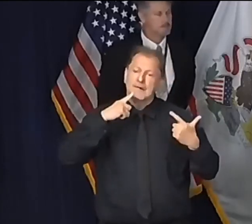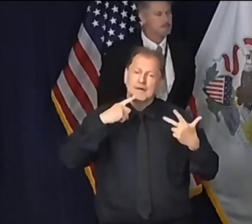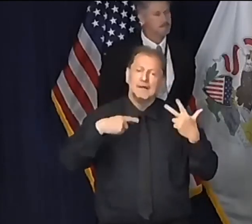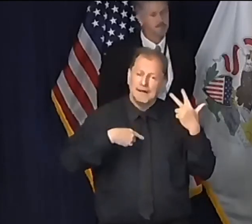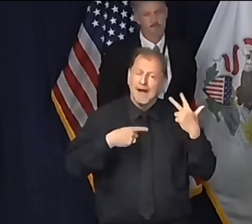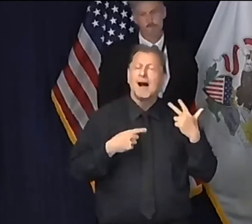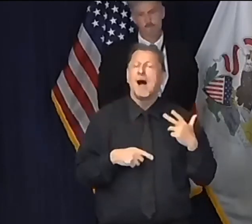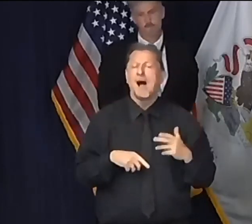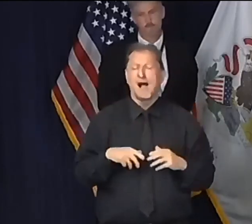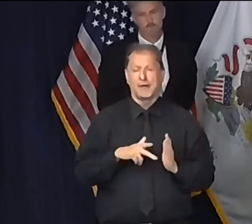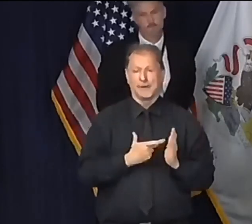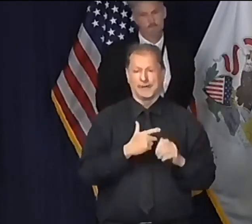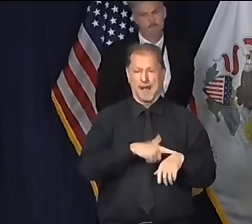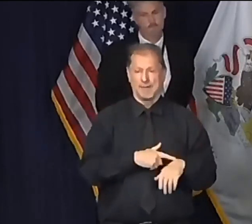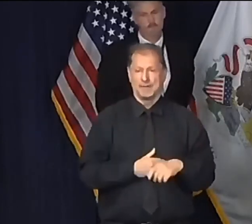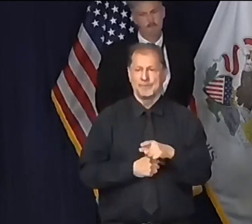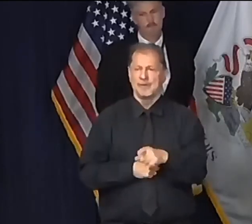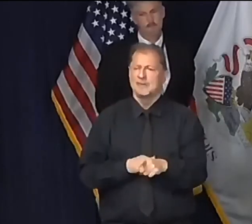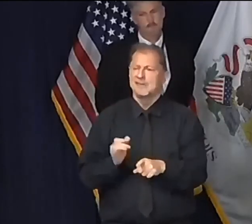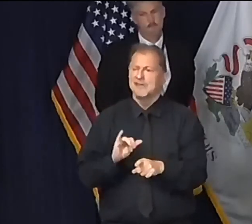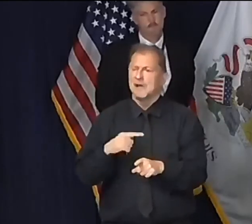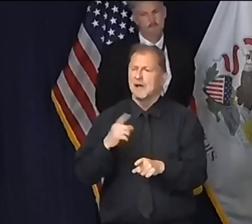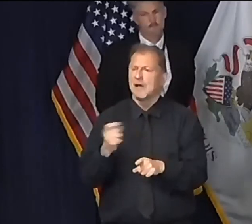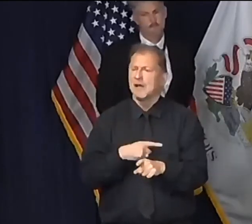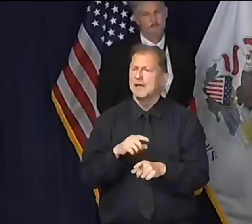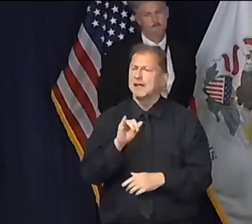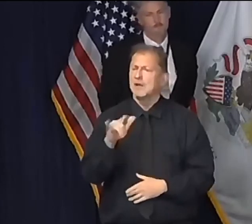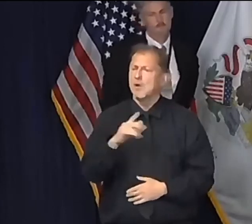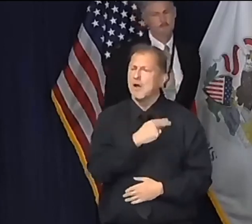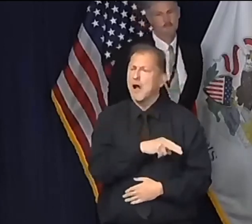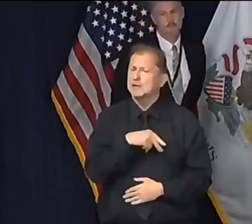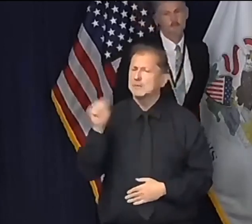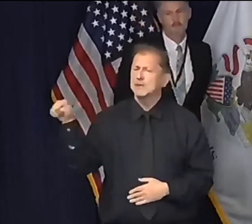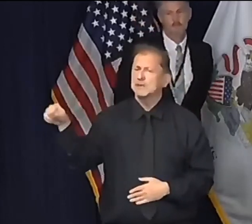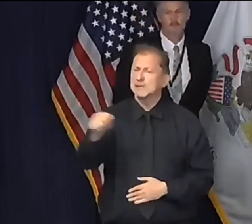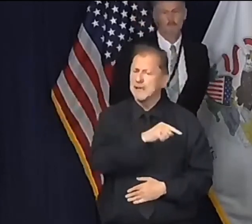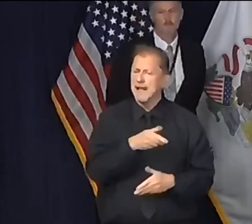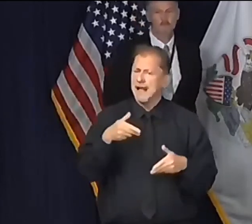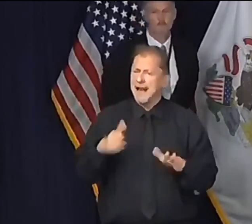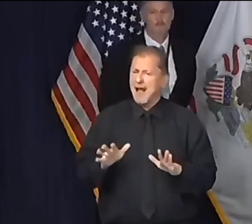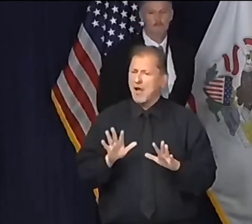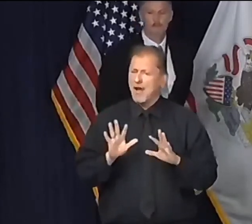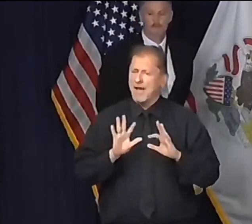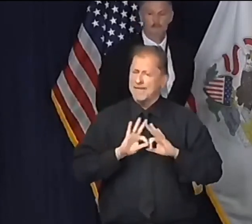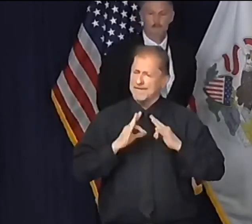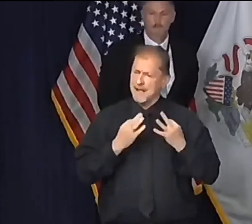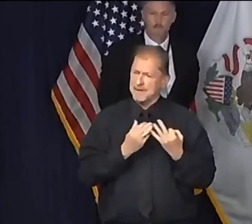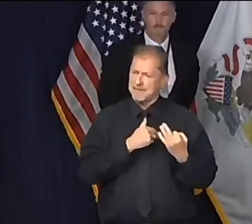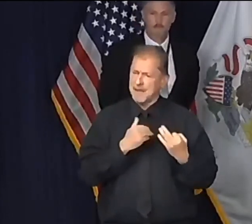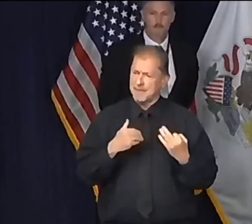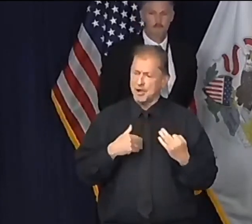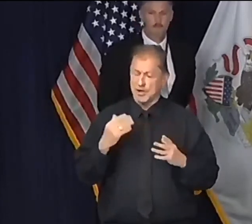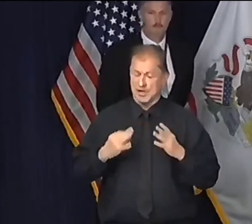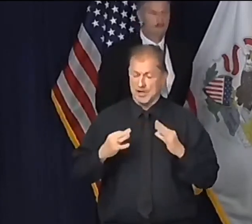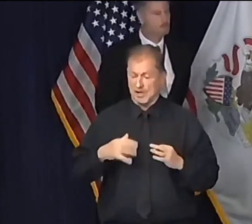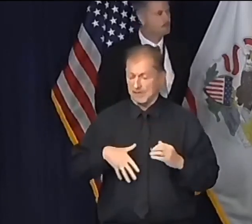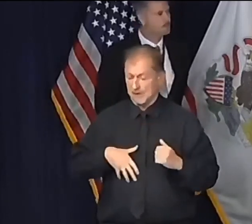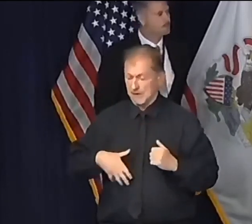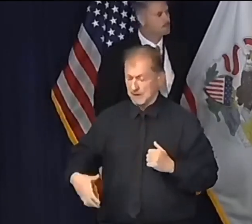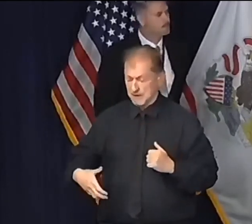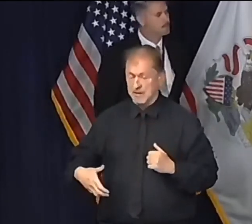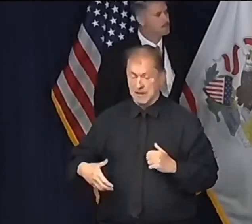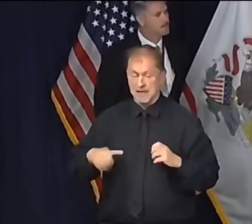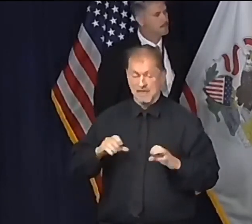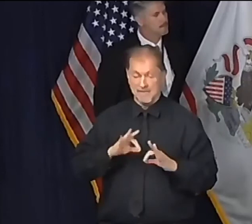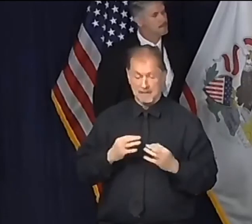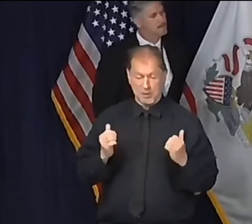1-to-1. Also received a question, are Illinois hospitals still allowing family members to accompany a woman in labor, and what are the